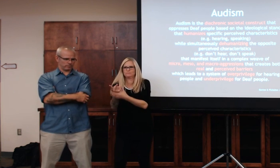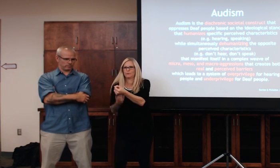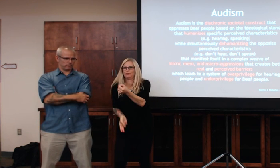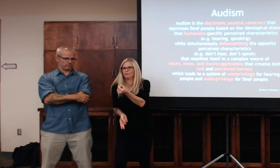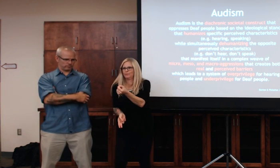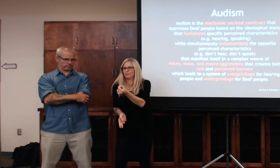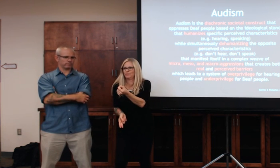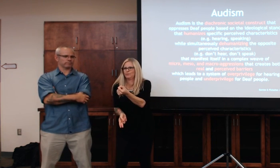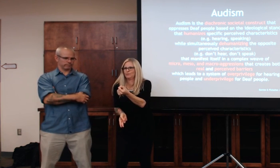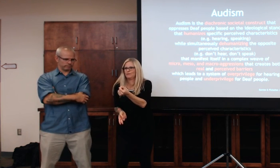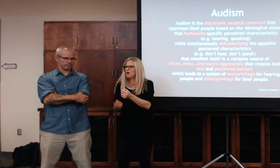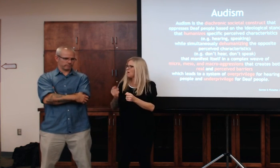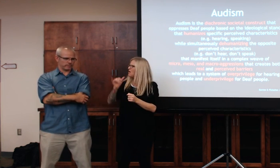language.